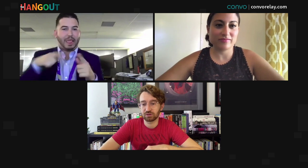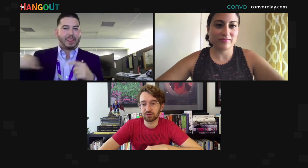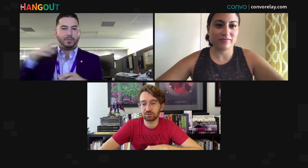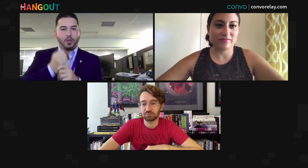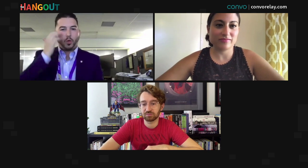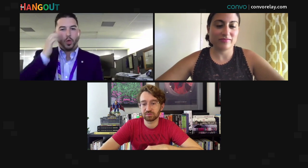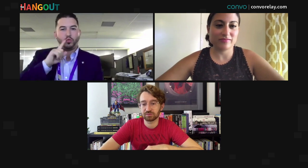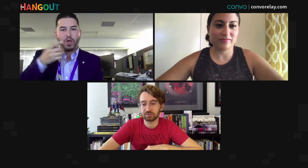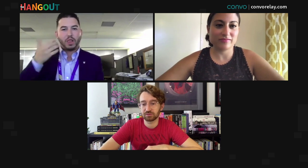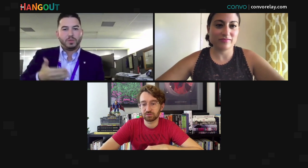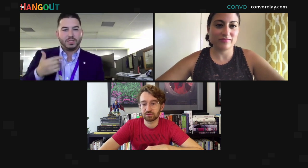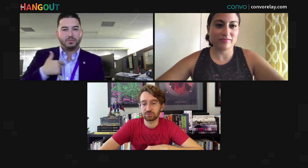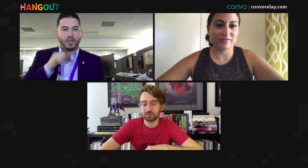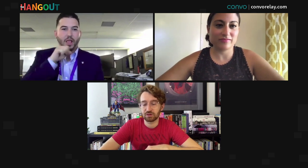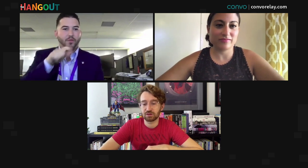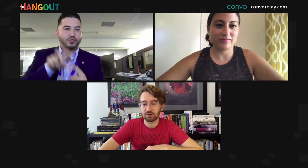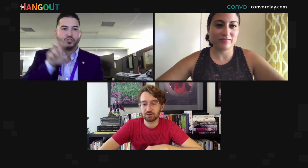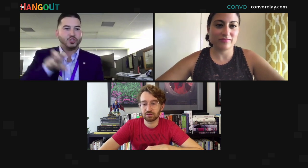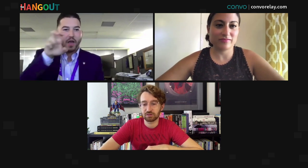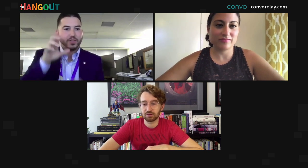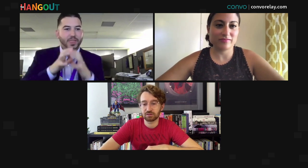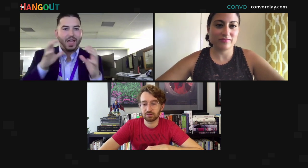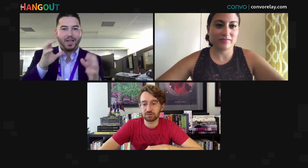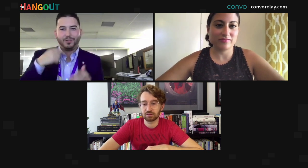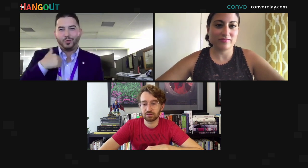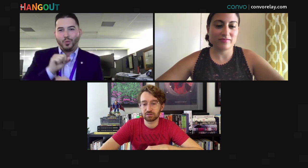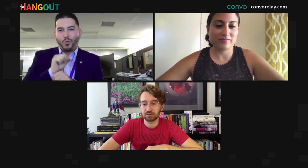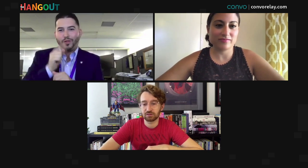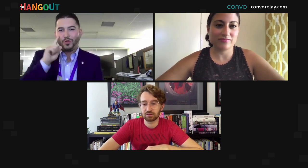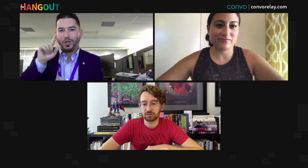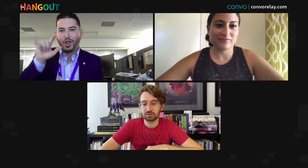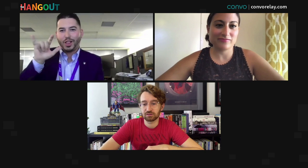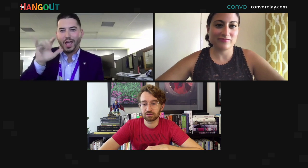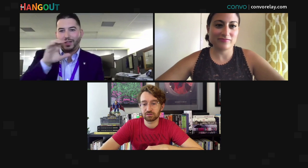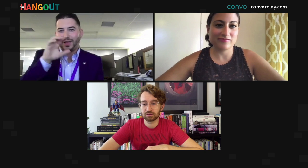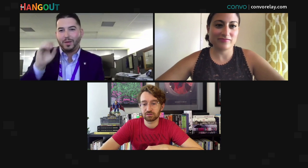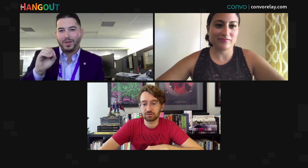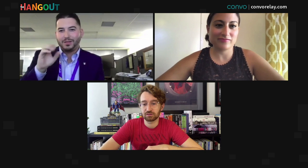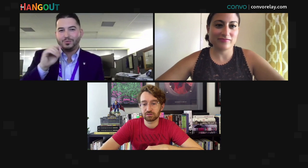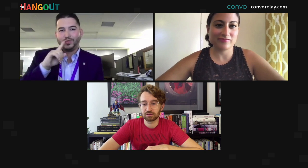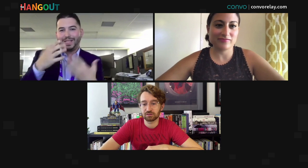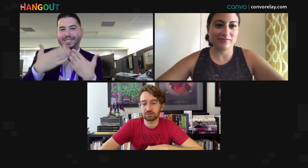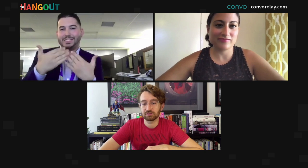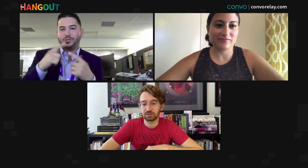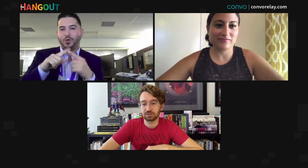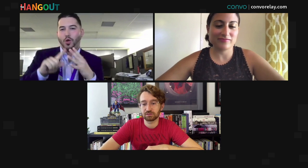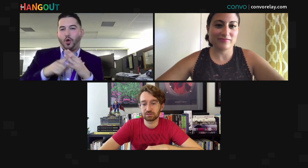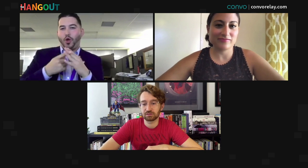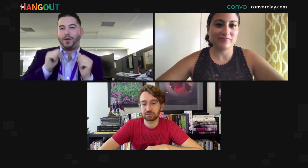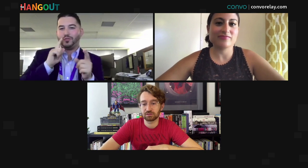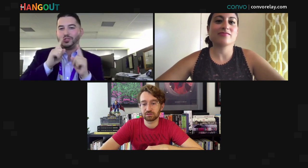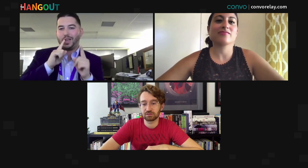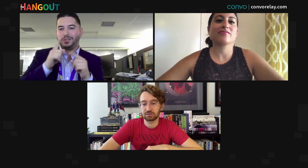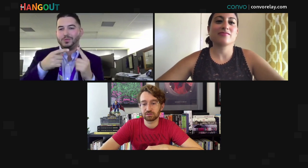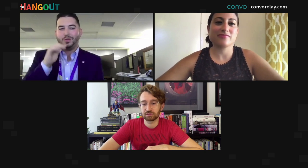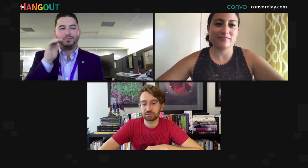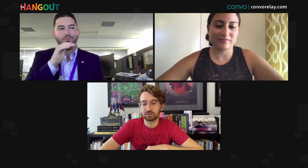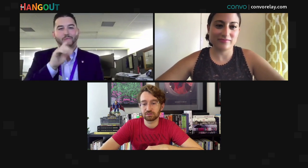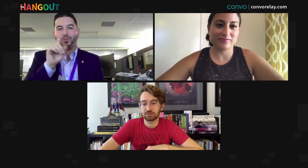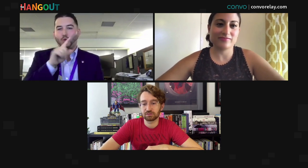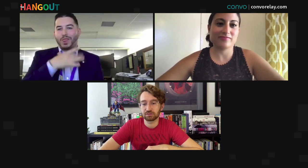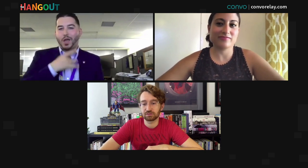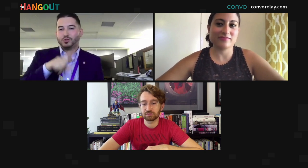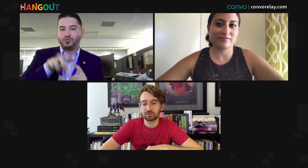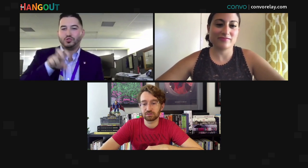in the office, I always let them get to know the true me. I love traveling a lot and I work for an airline company. So it's really easy for me